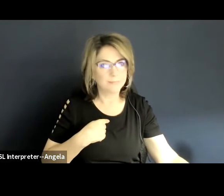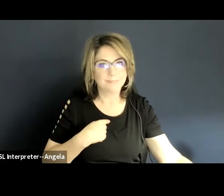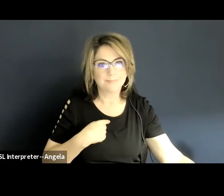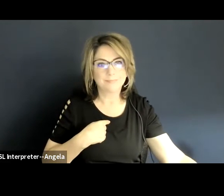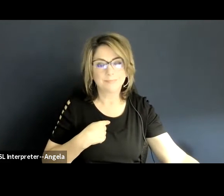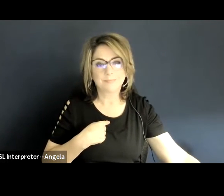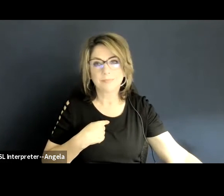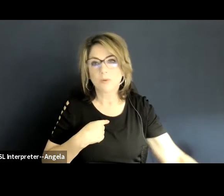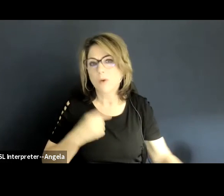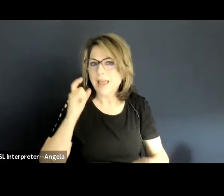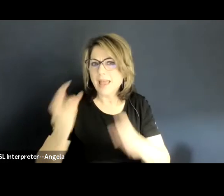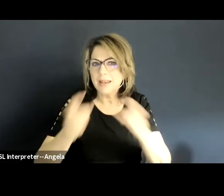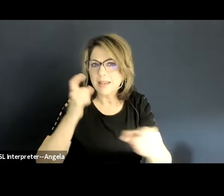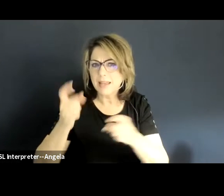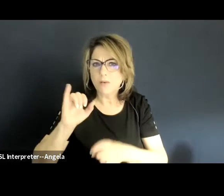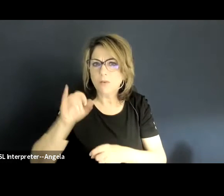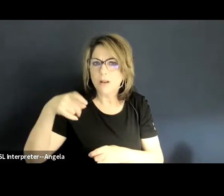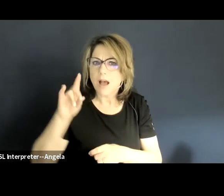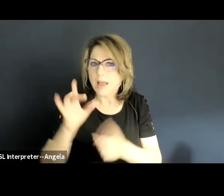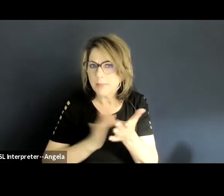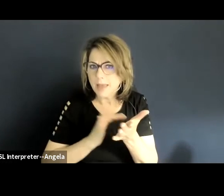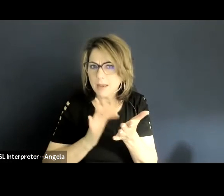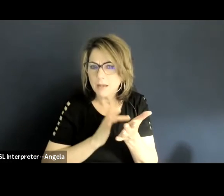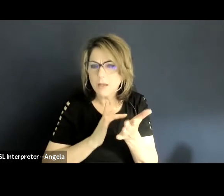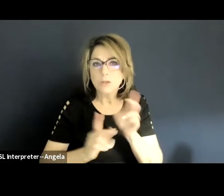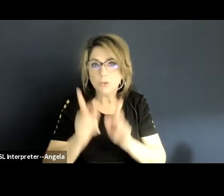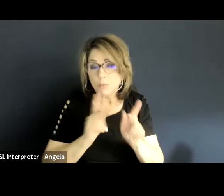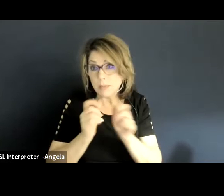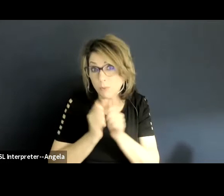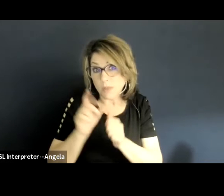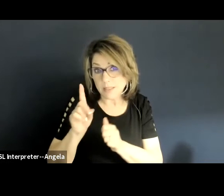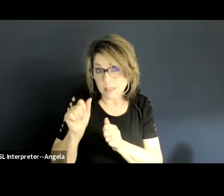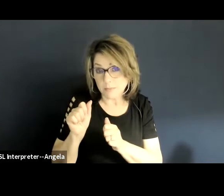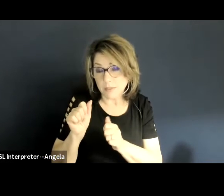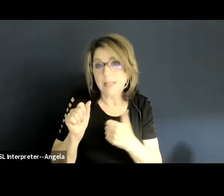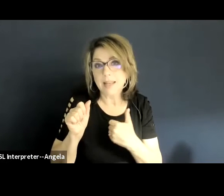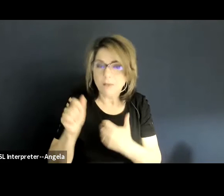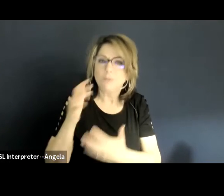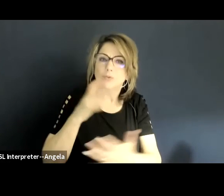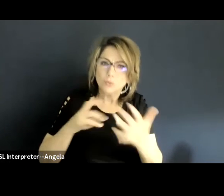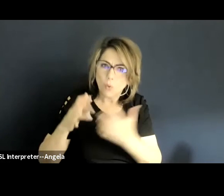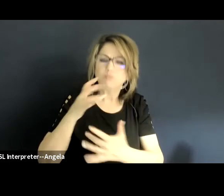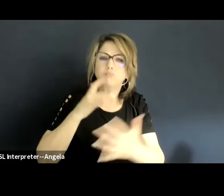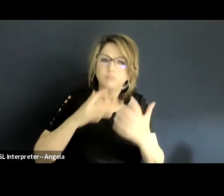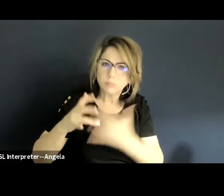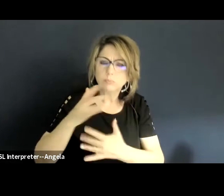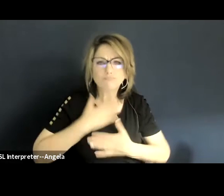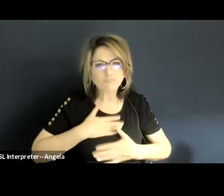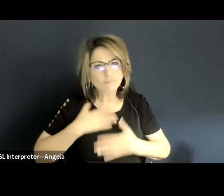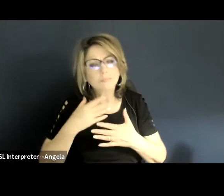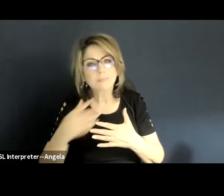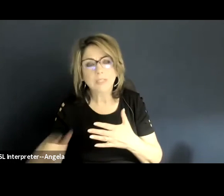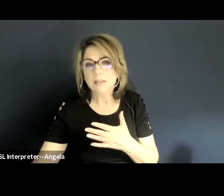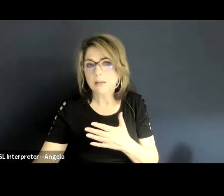giving out iPads so that people with disabilities would have that social interaction, would be able to keep up